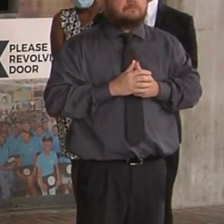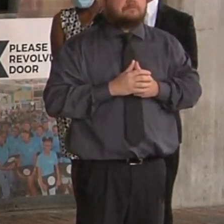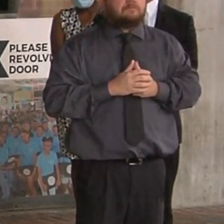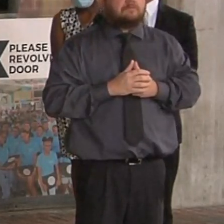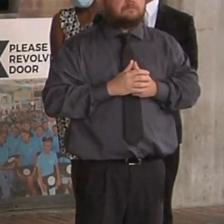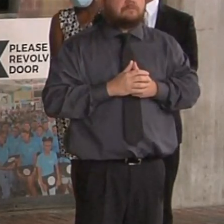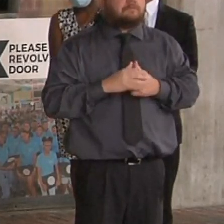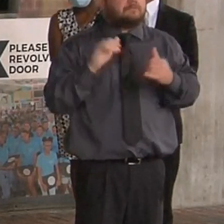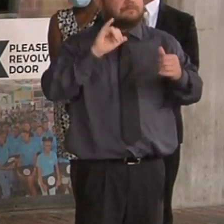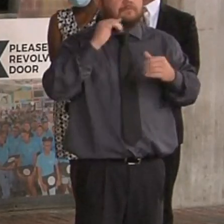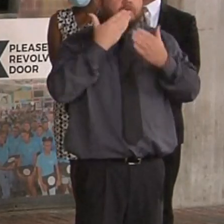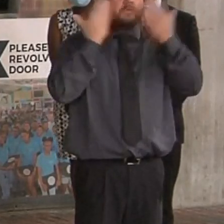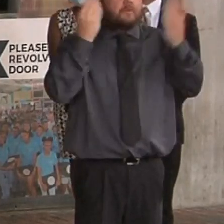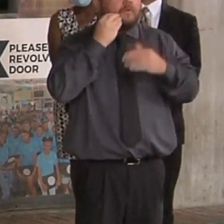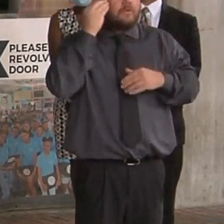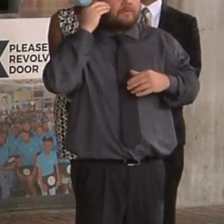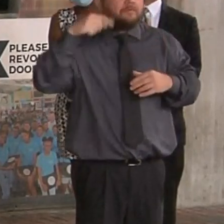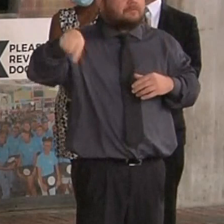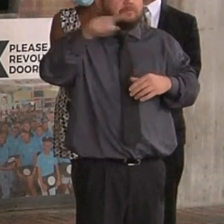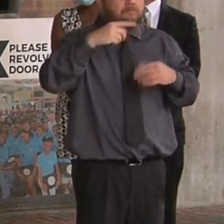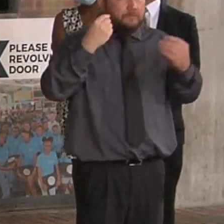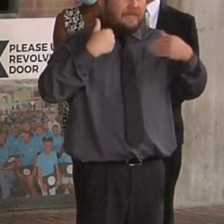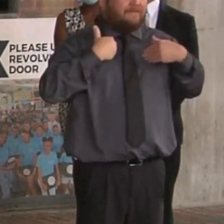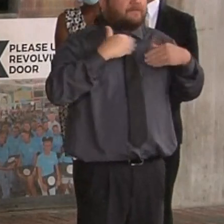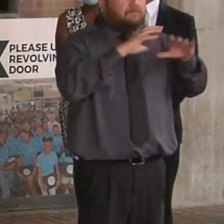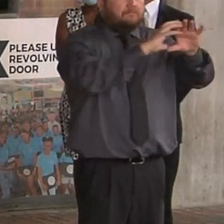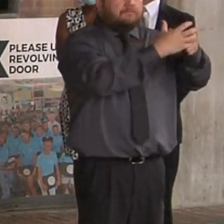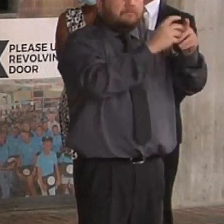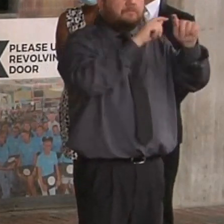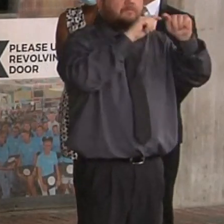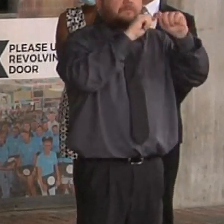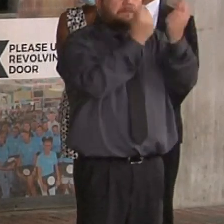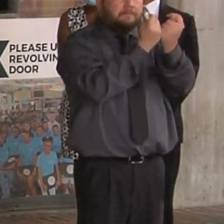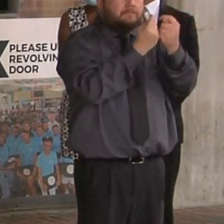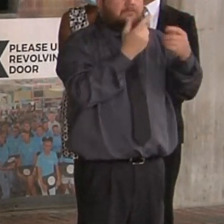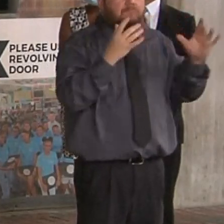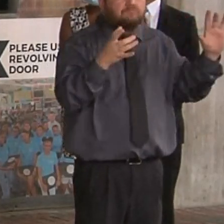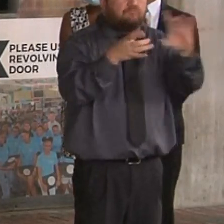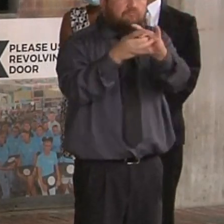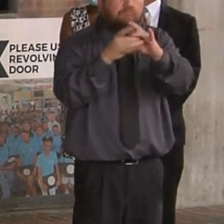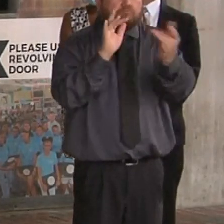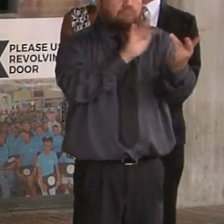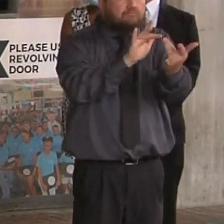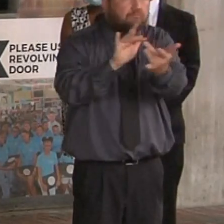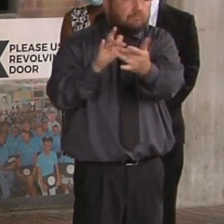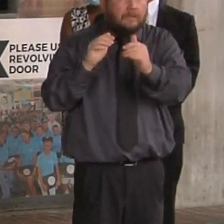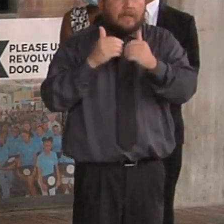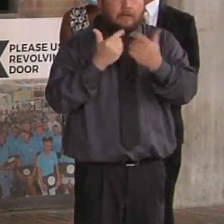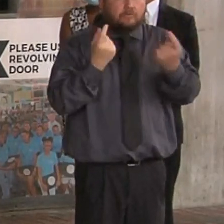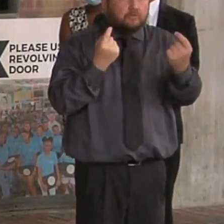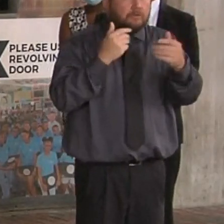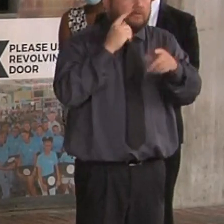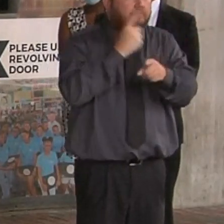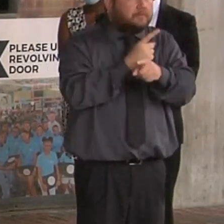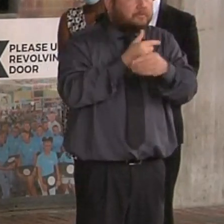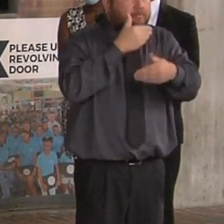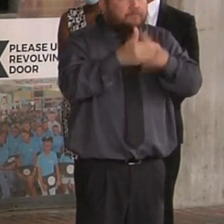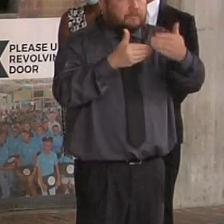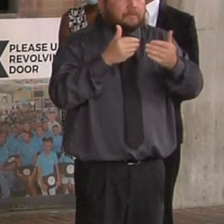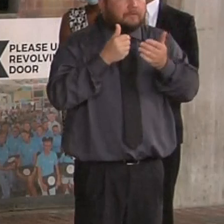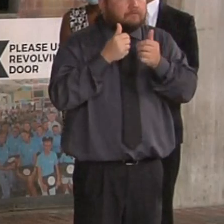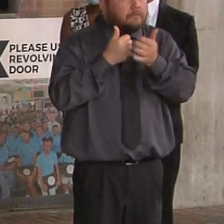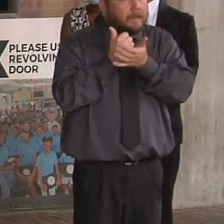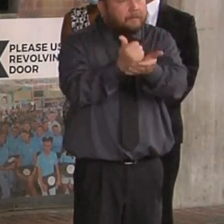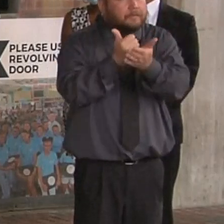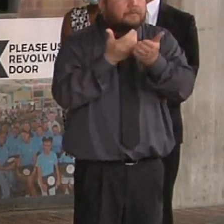First Justices and the community. We're just asking that more people come up and help solve problems, and